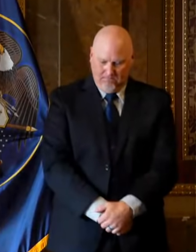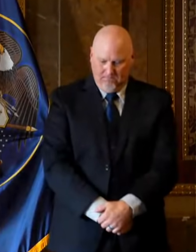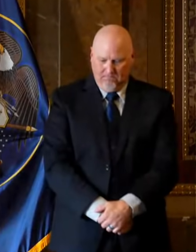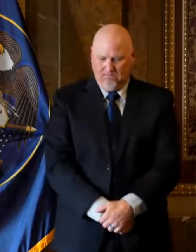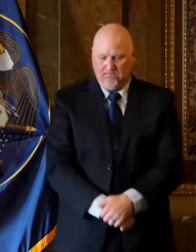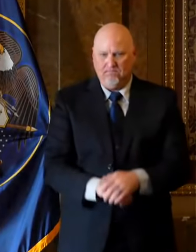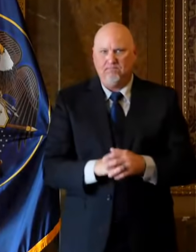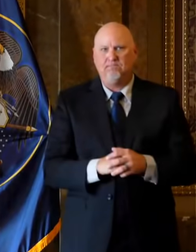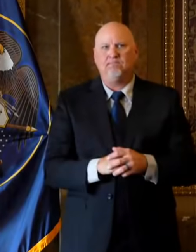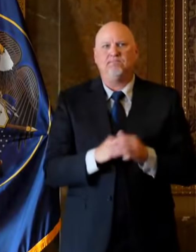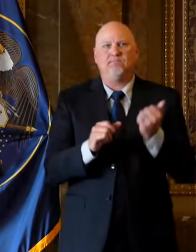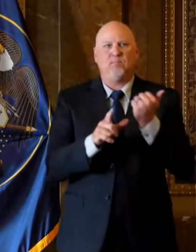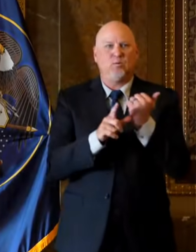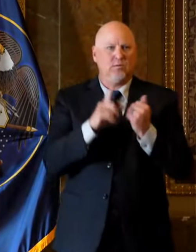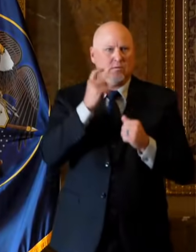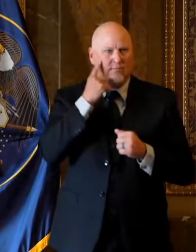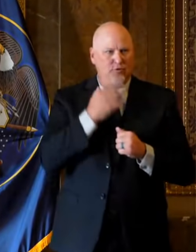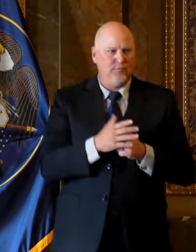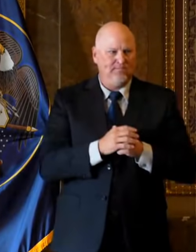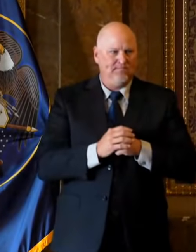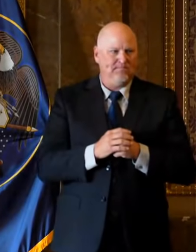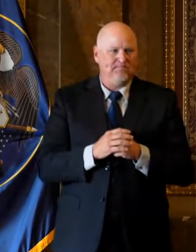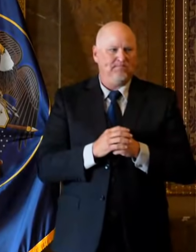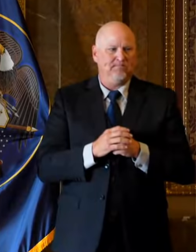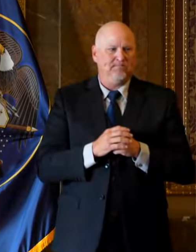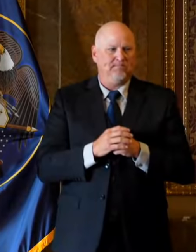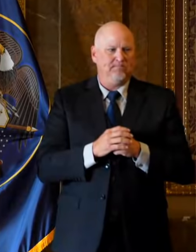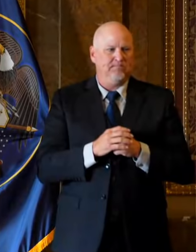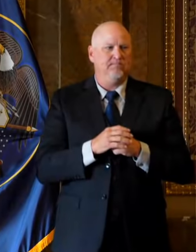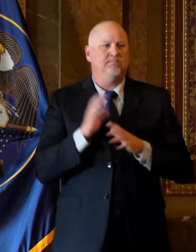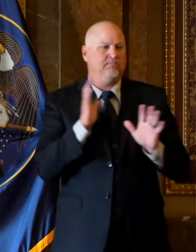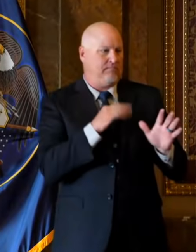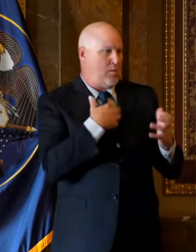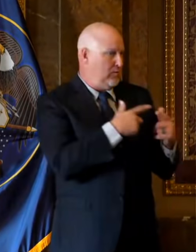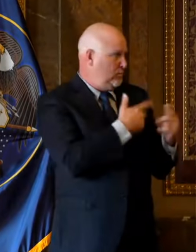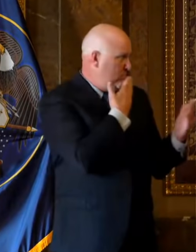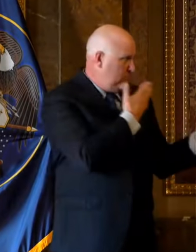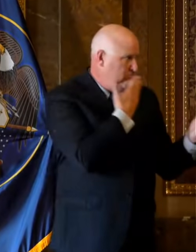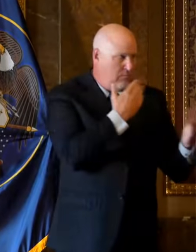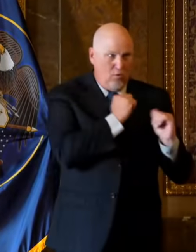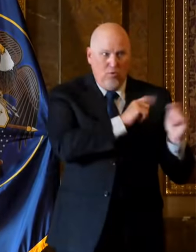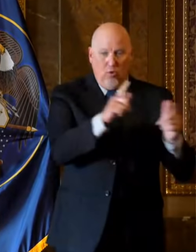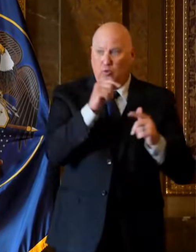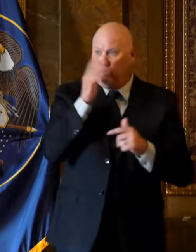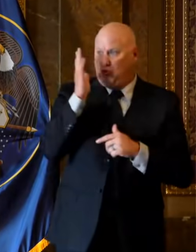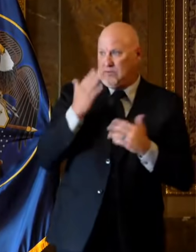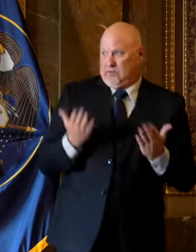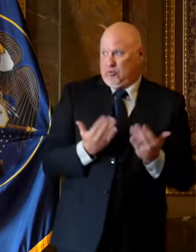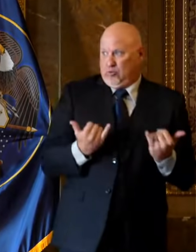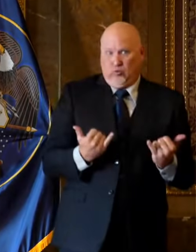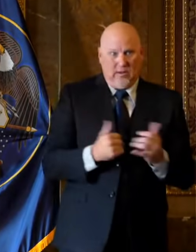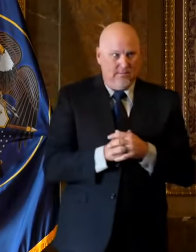I want to thank everybody who's presented today. This is really important information,